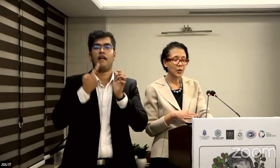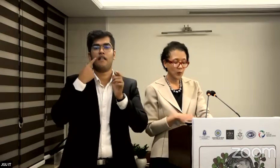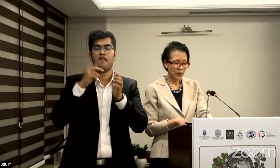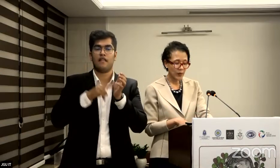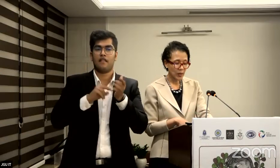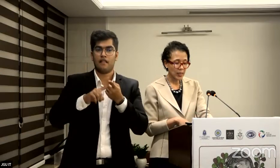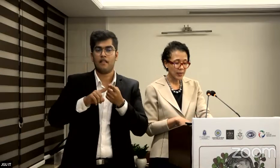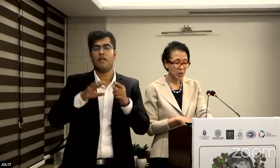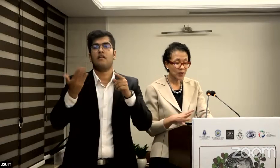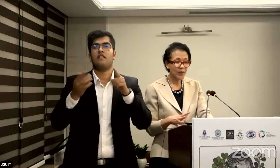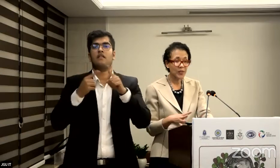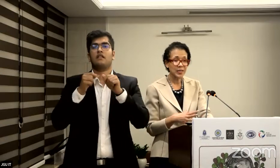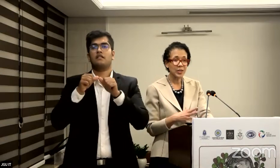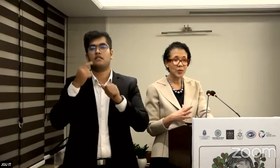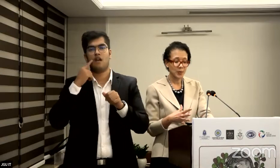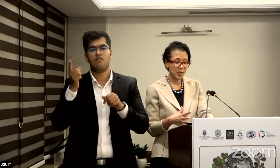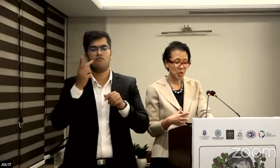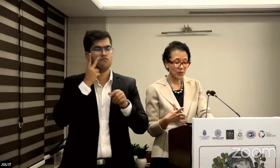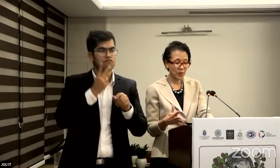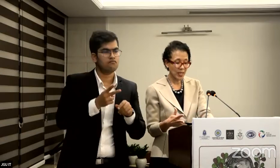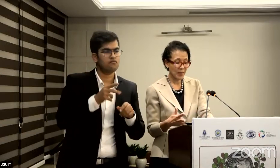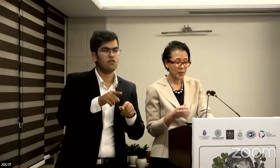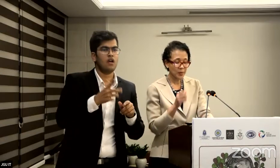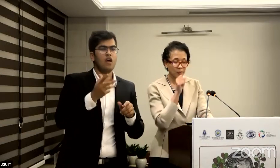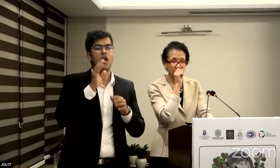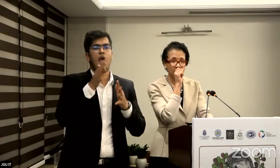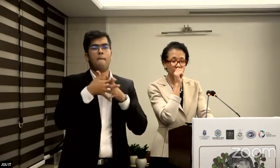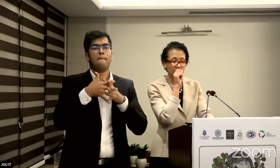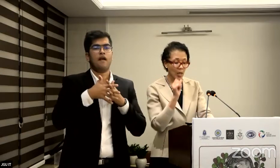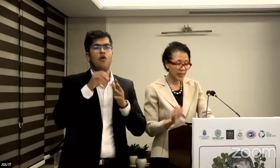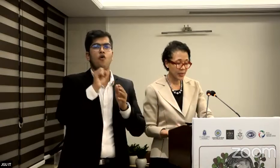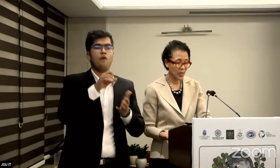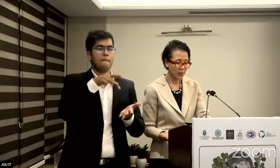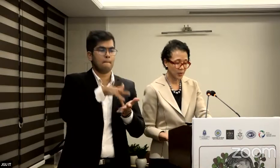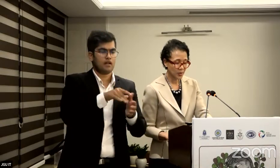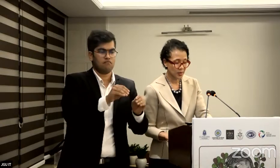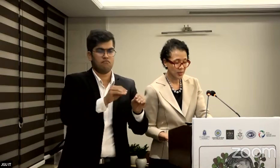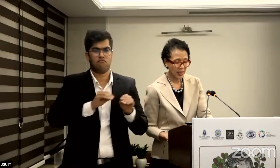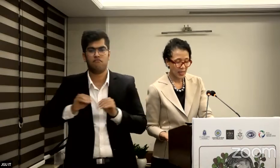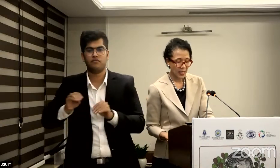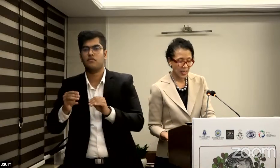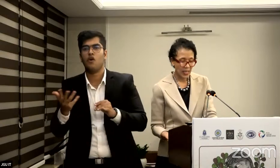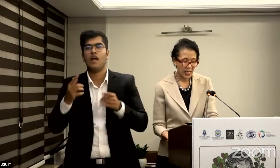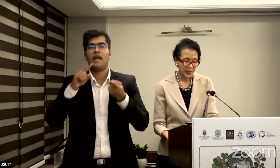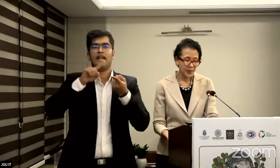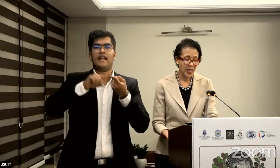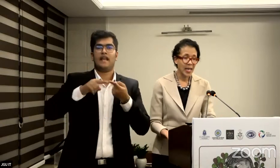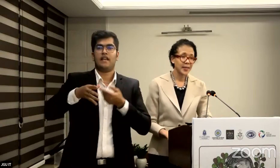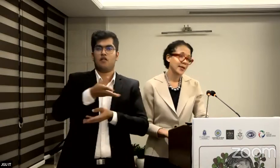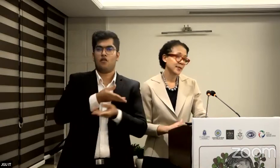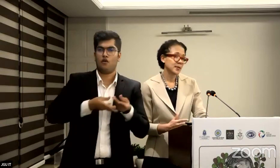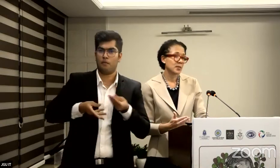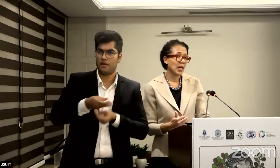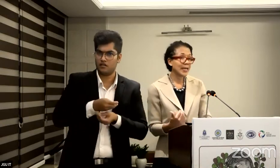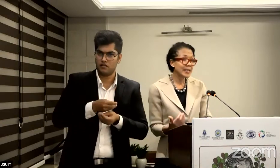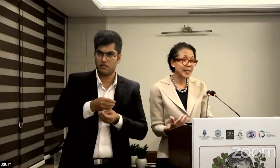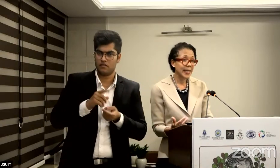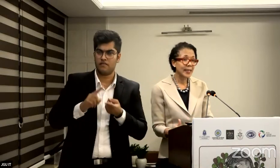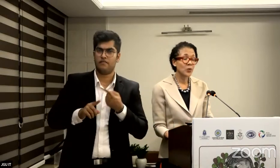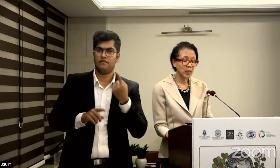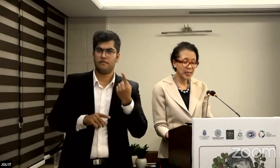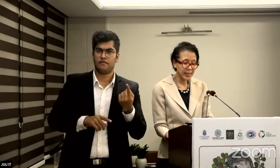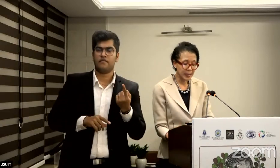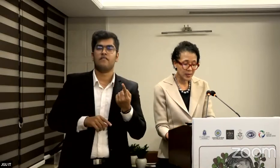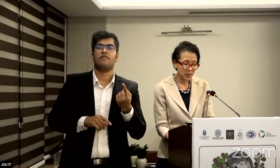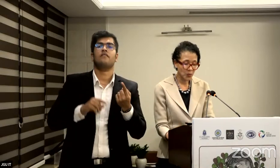presided over a shift in the US position, for example, on e-commerce, and has